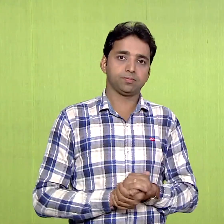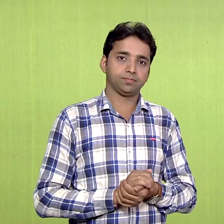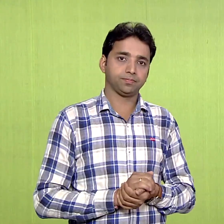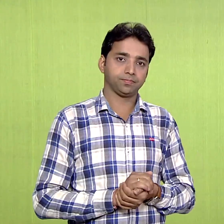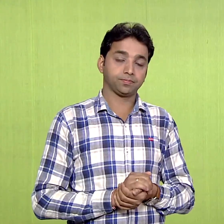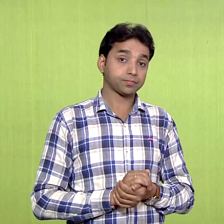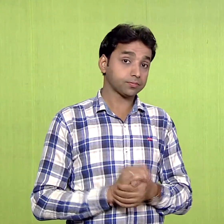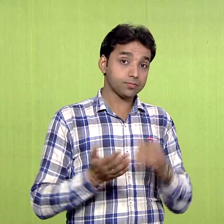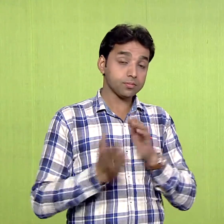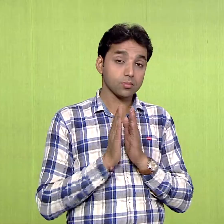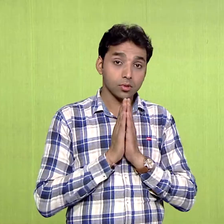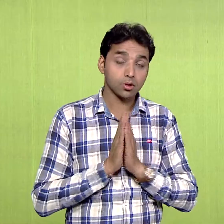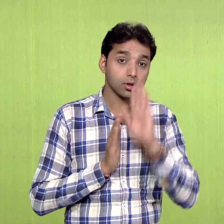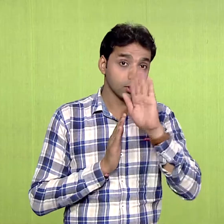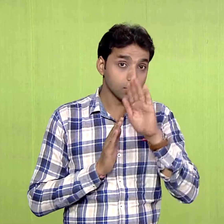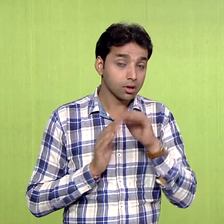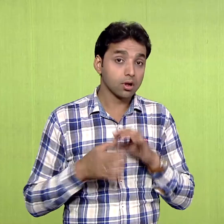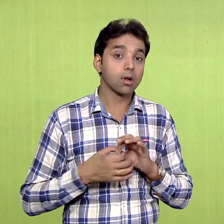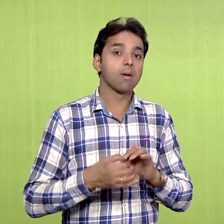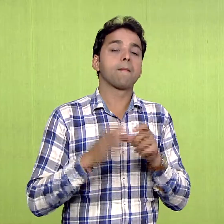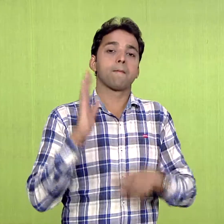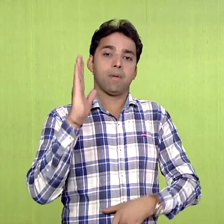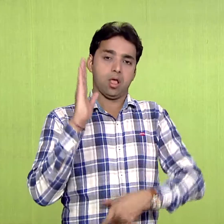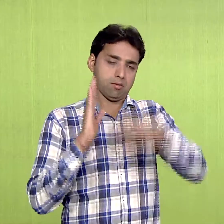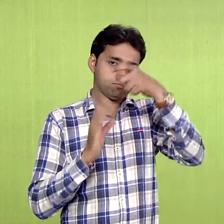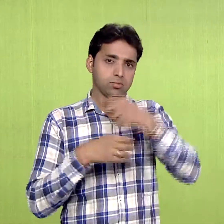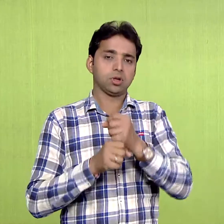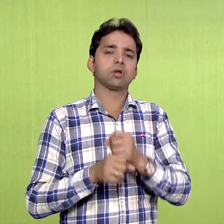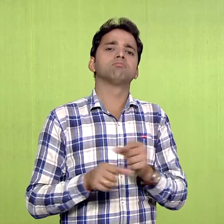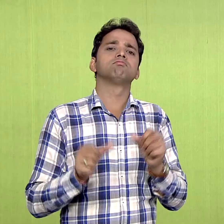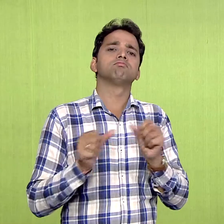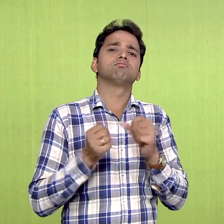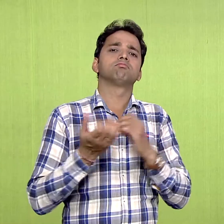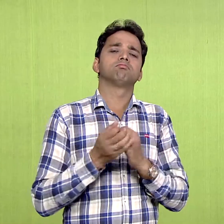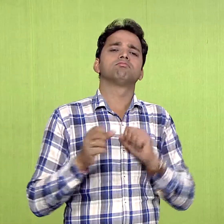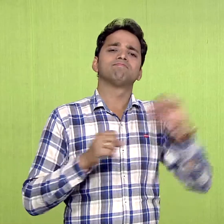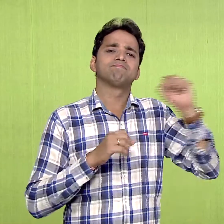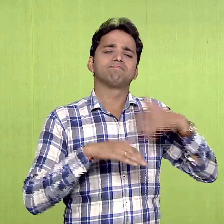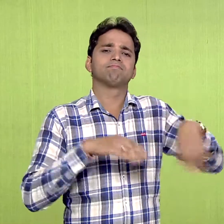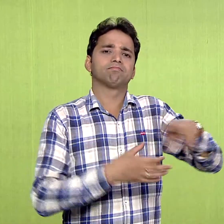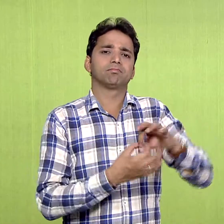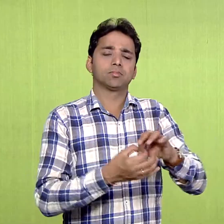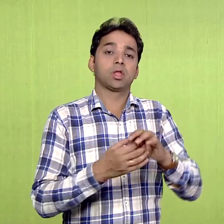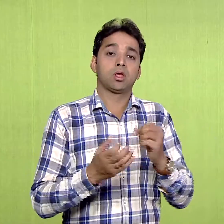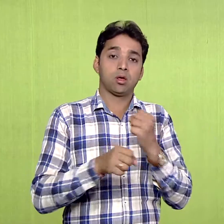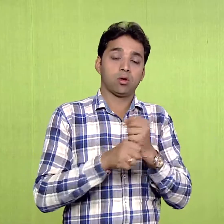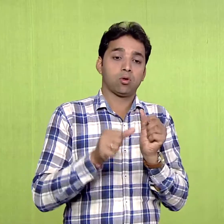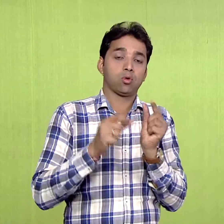The temple building activities that began during the Gupta rule continued to